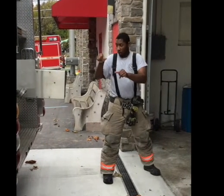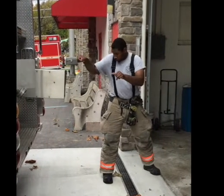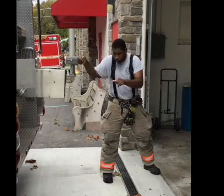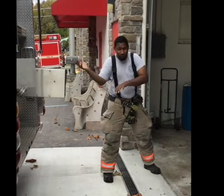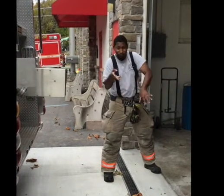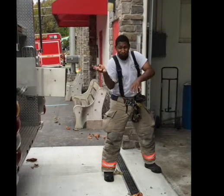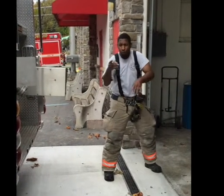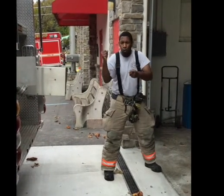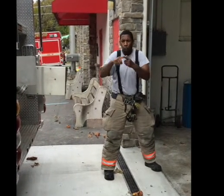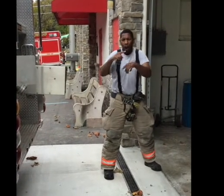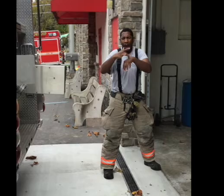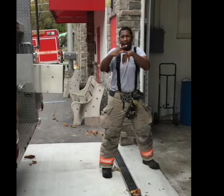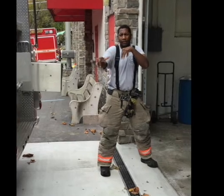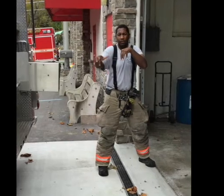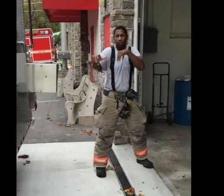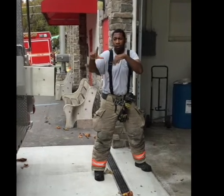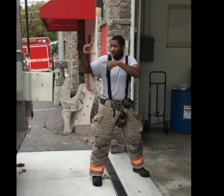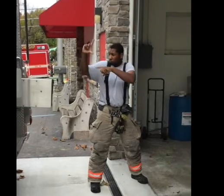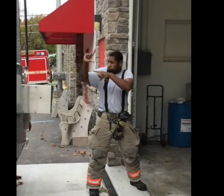empty, the